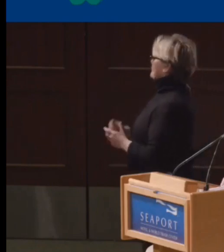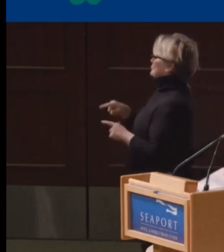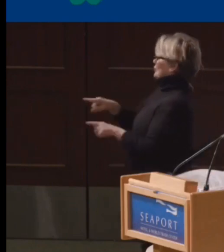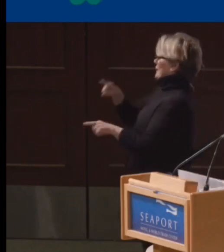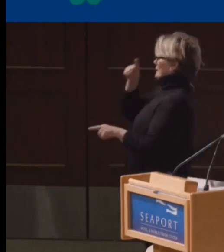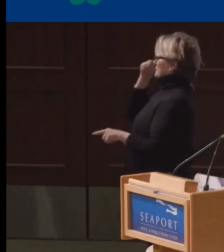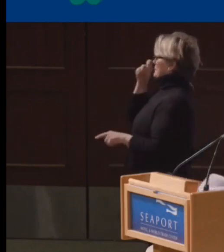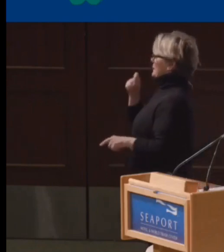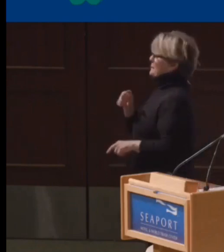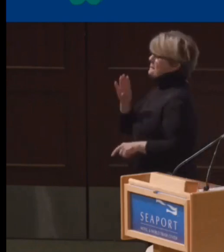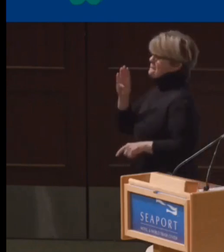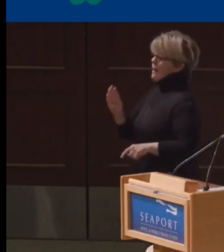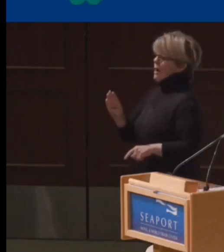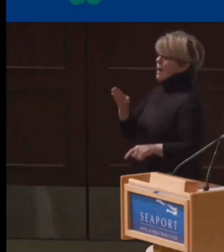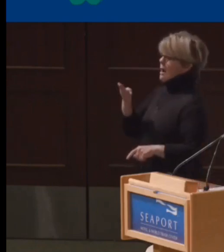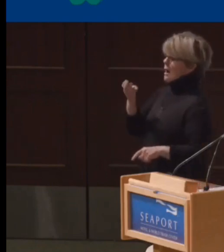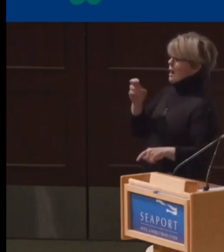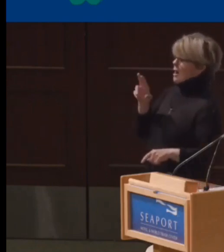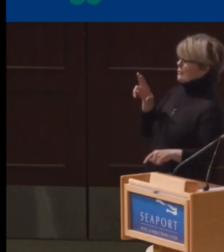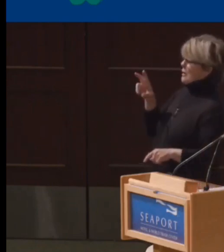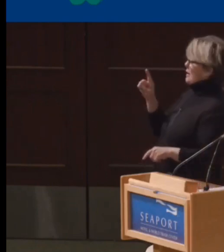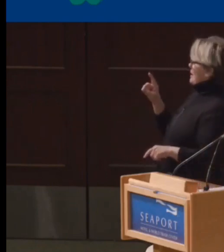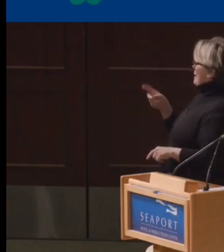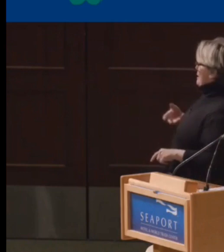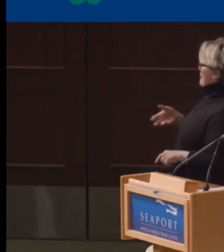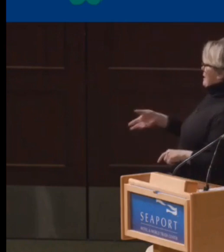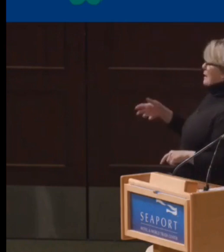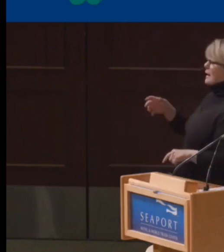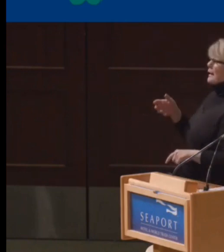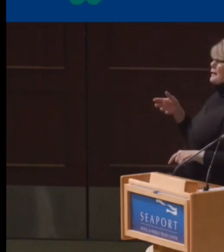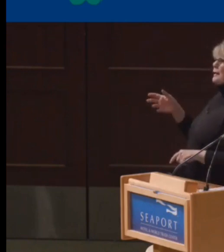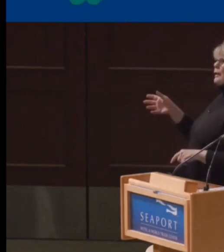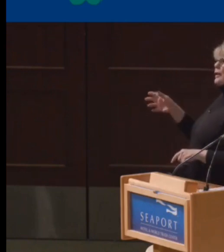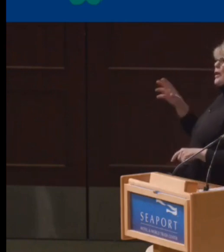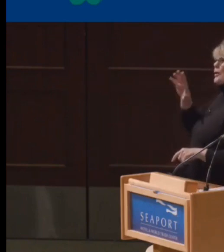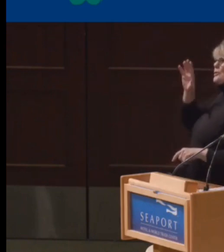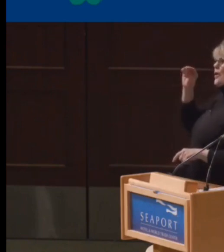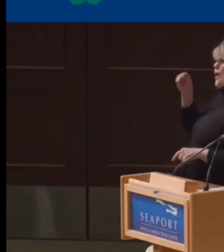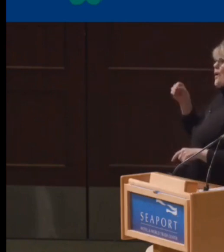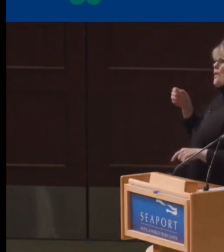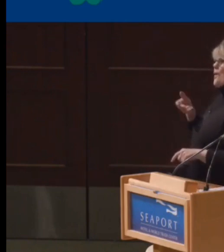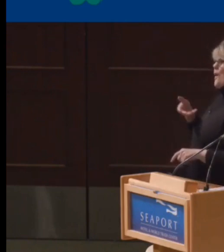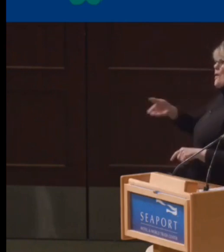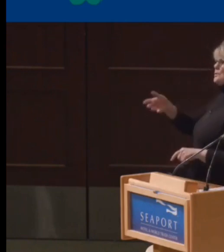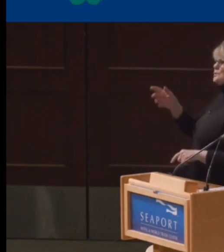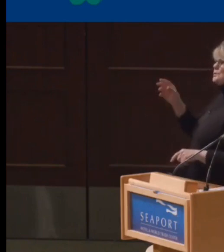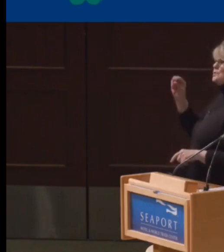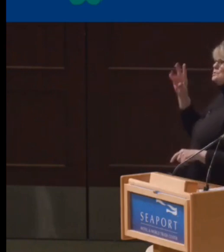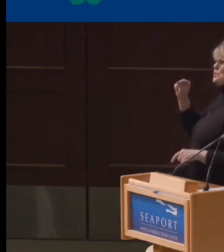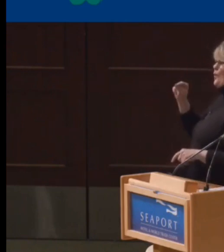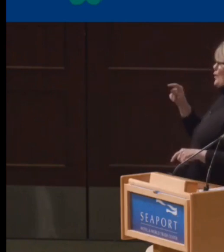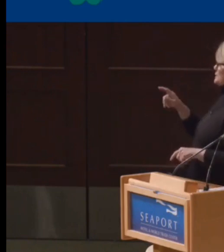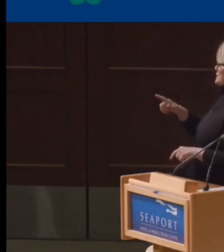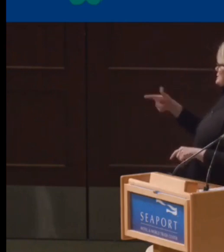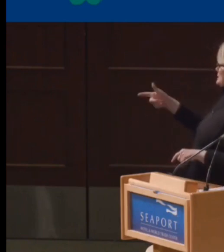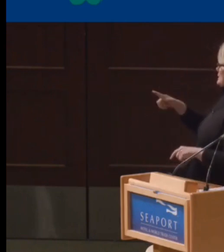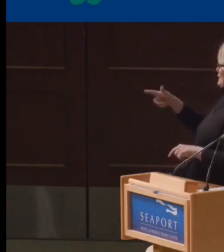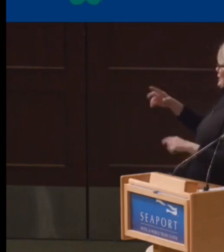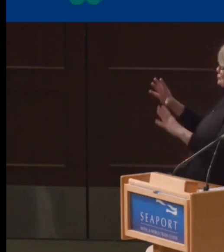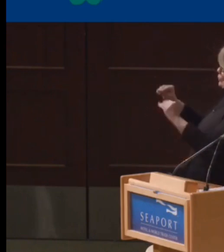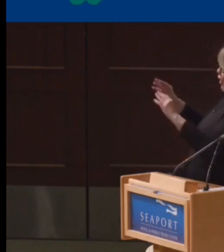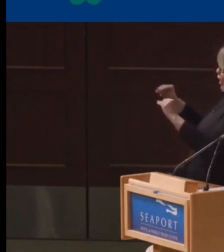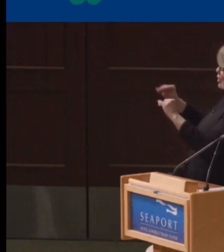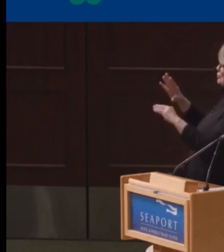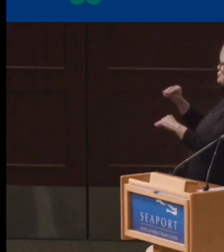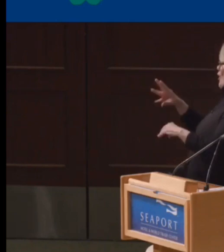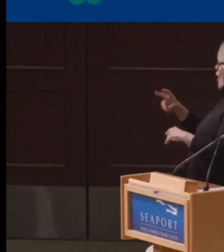The Boston Herald invited me to be a guest co-host on one of their sports talk radio shows. I produced my own show, known as Gonk